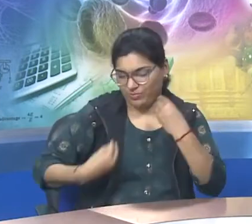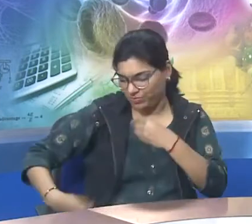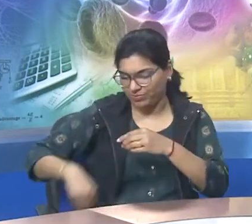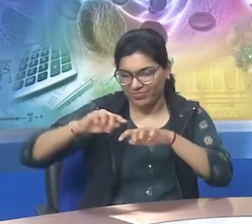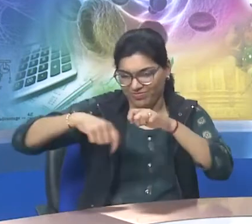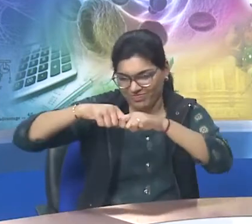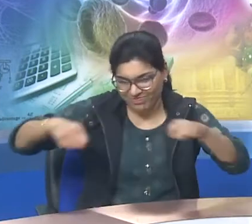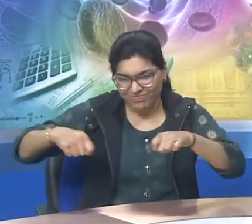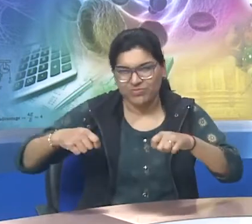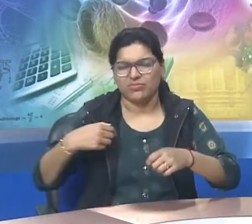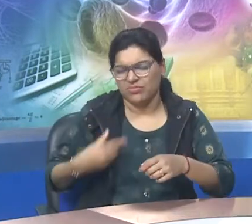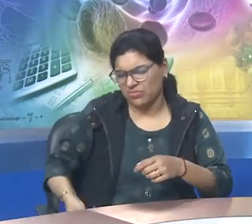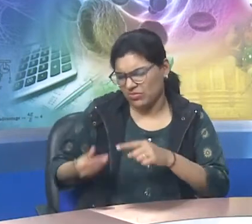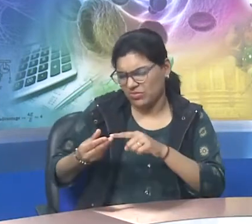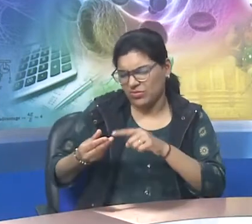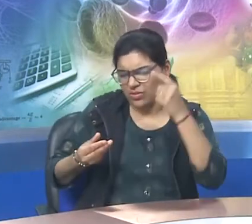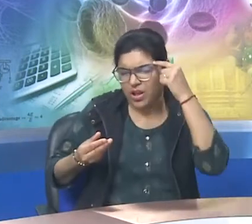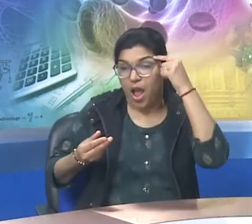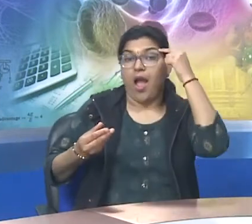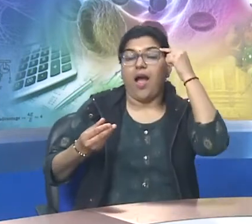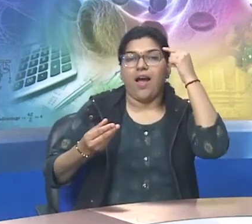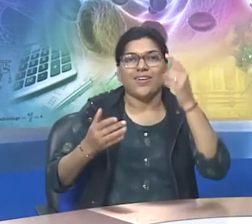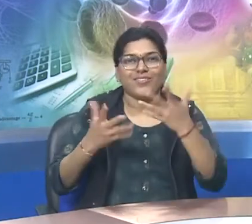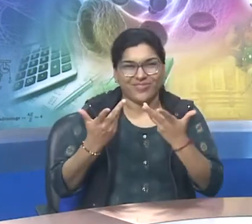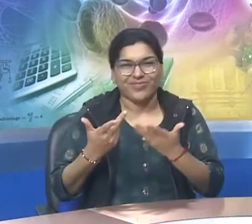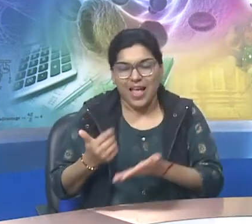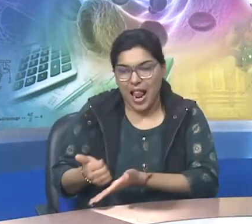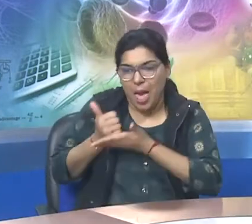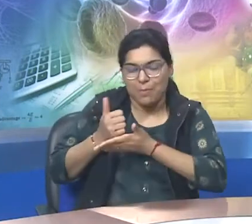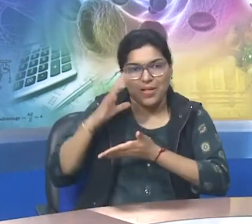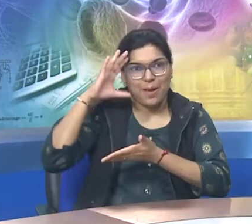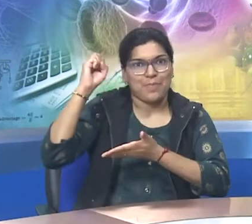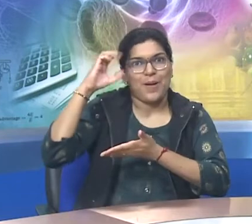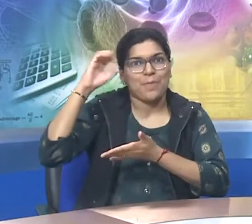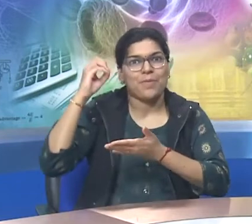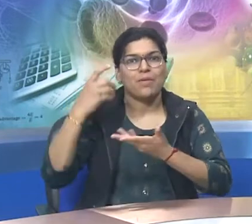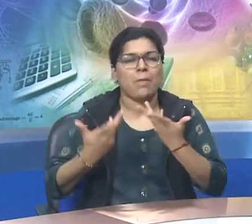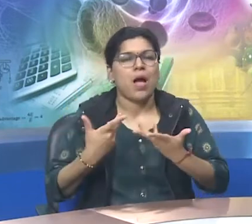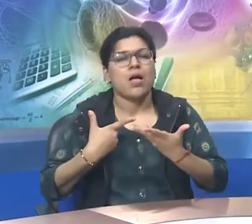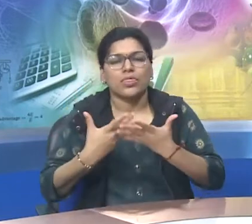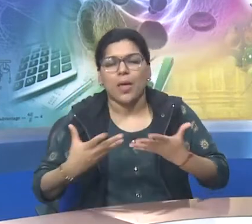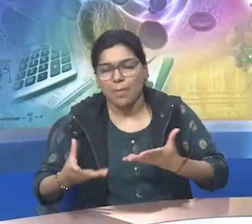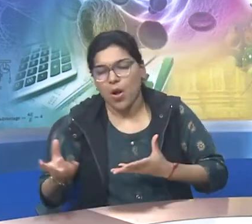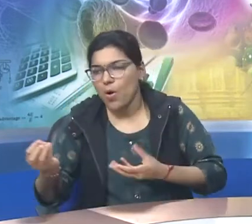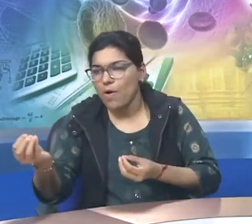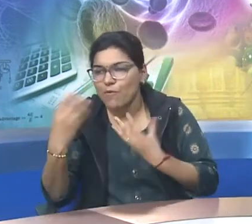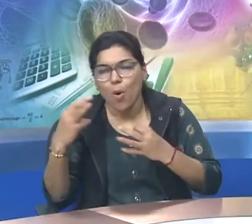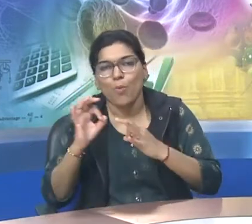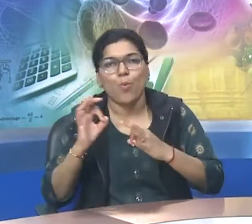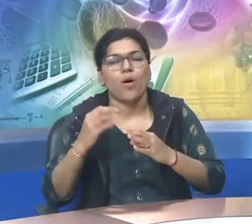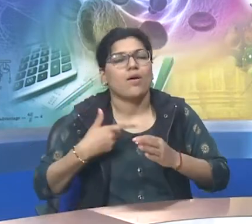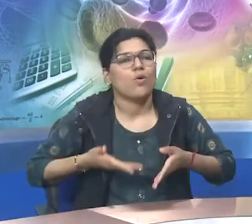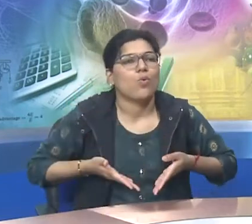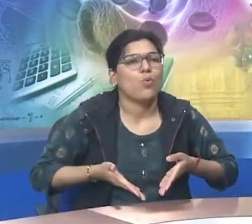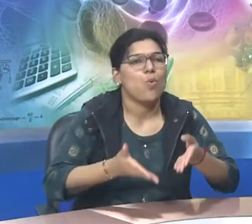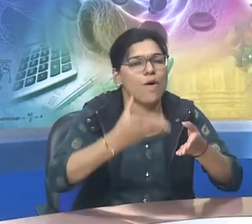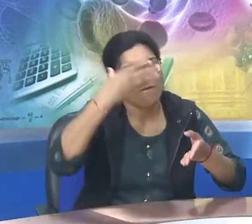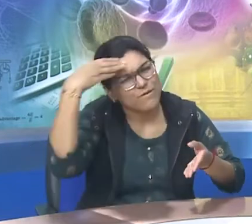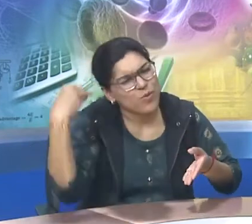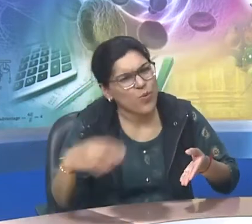a symbol to make you remind of something that you had promised to do.